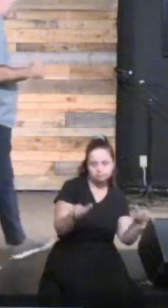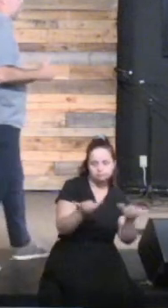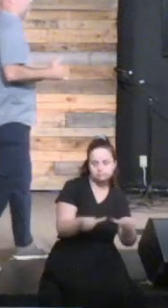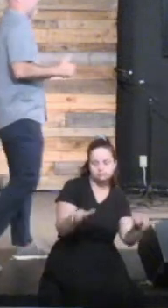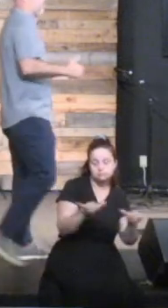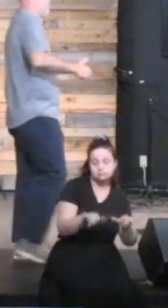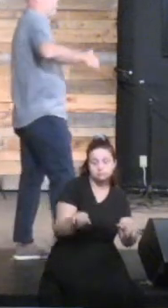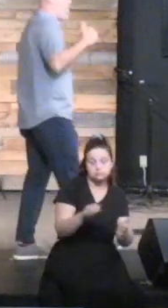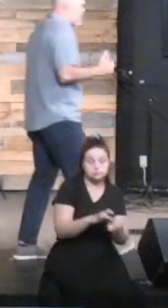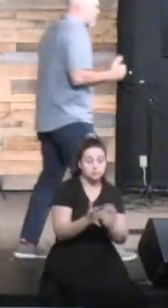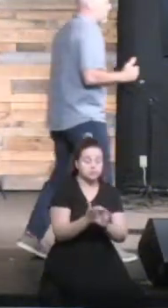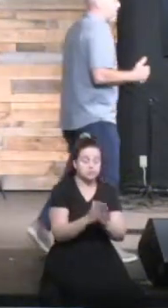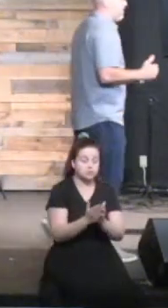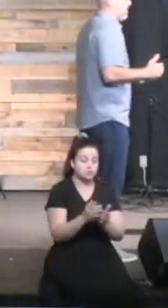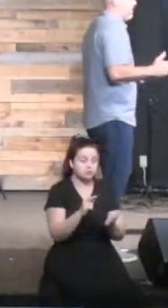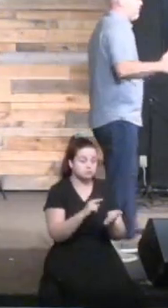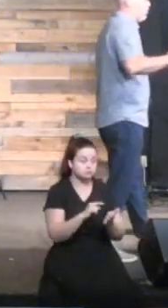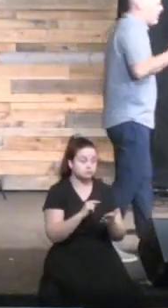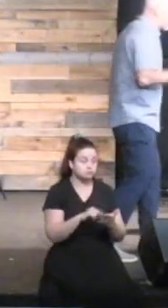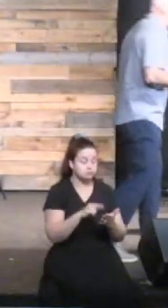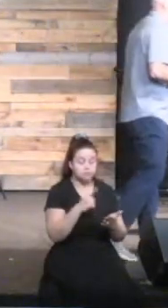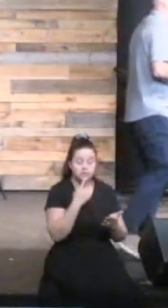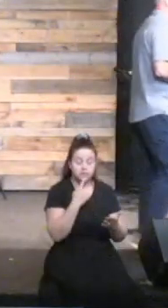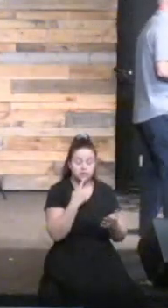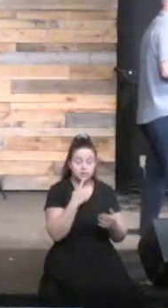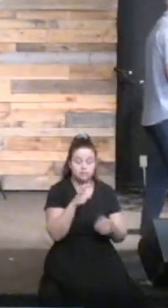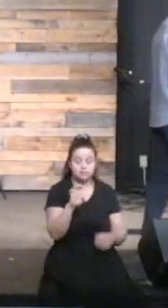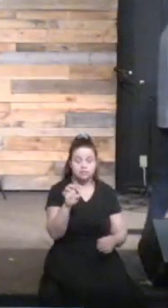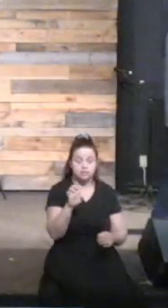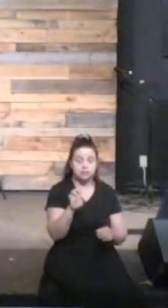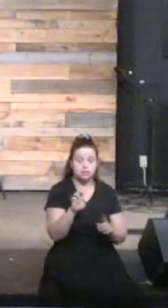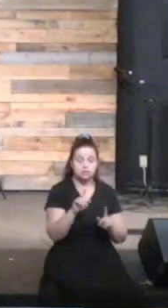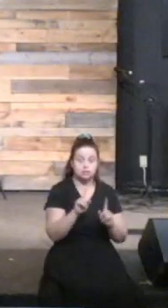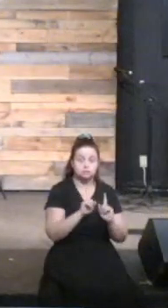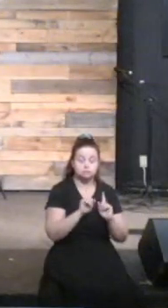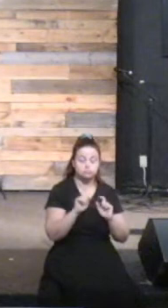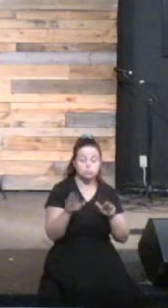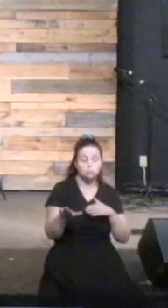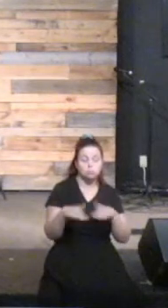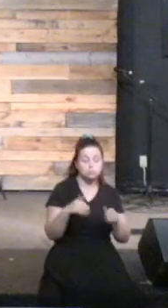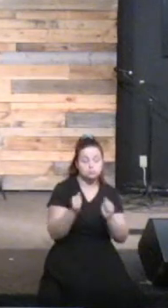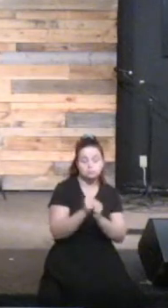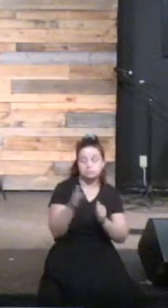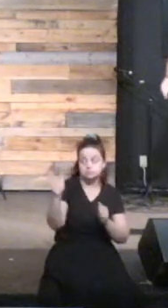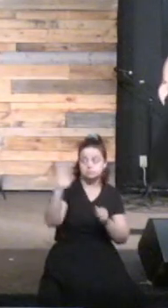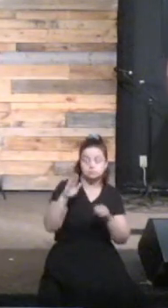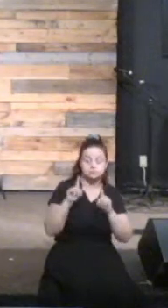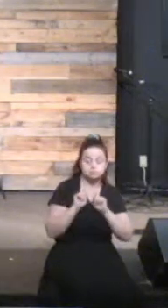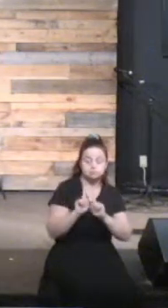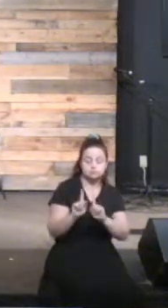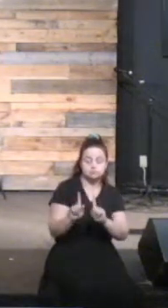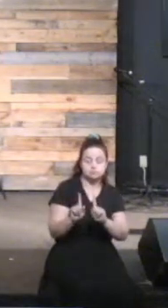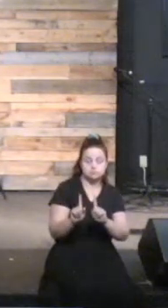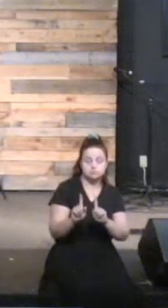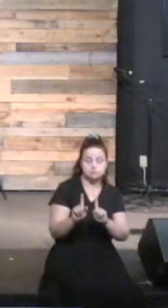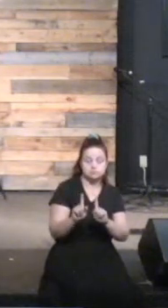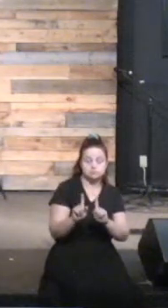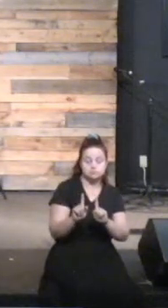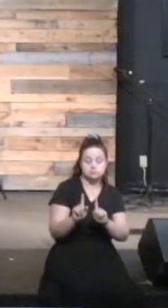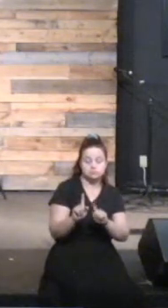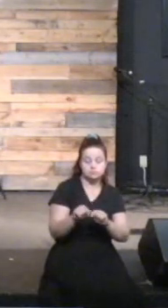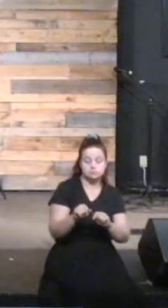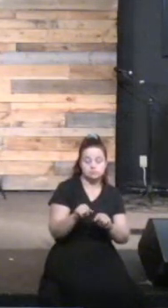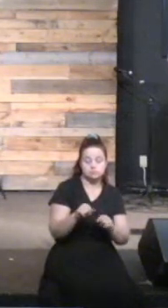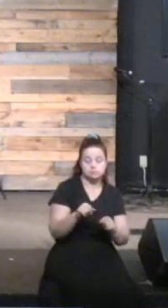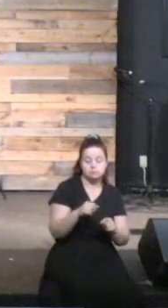Enoch walked with God in fact in the Hebrew it doesn't say the word